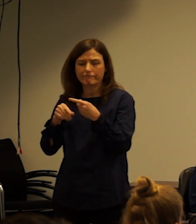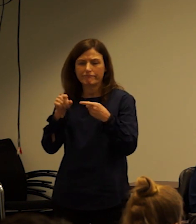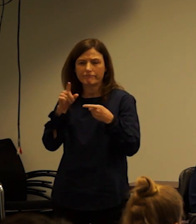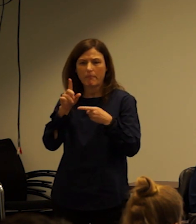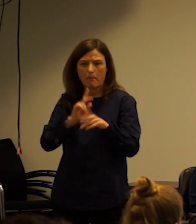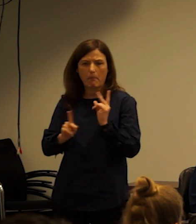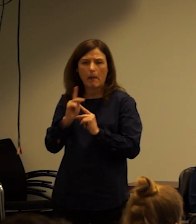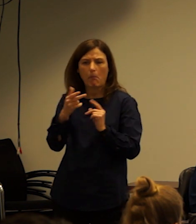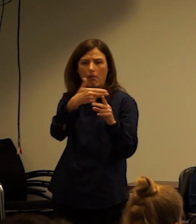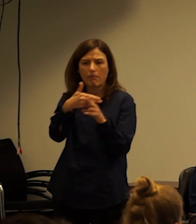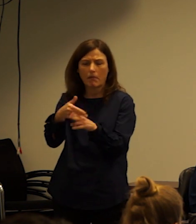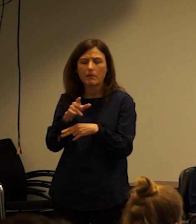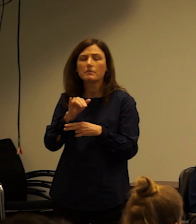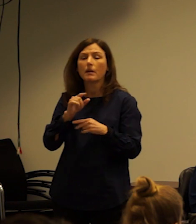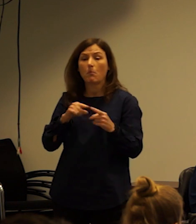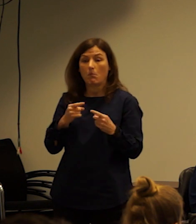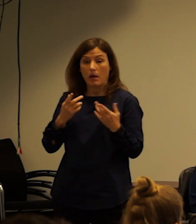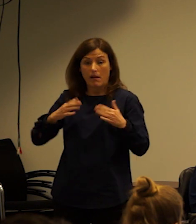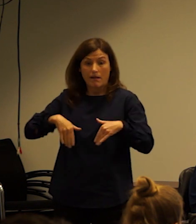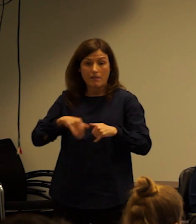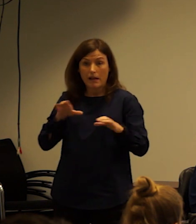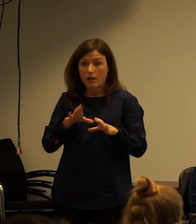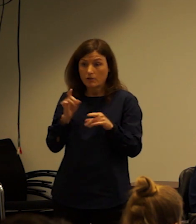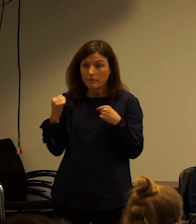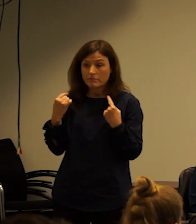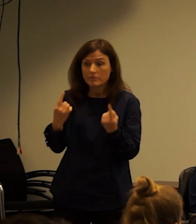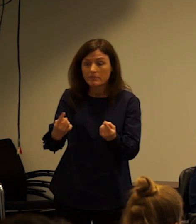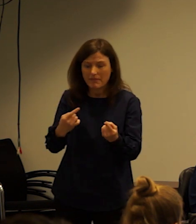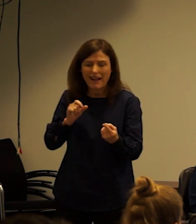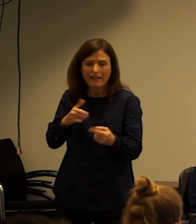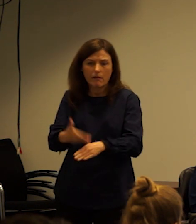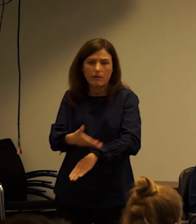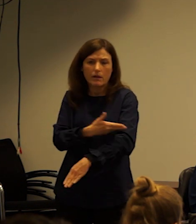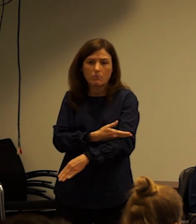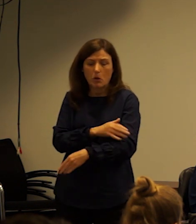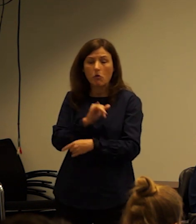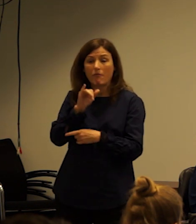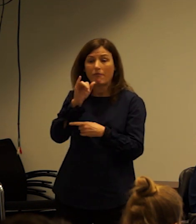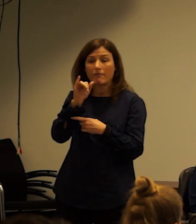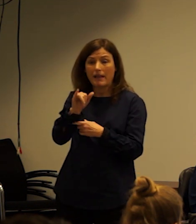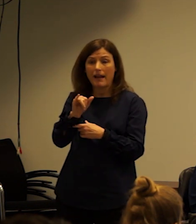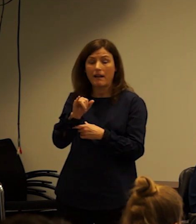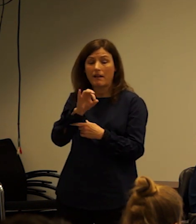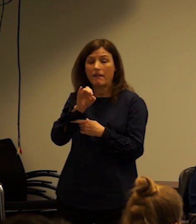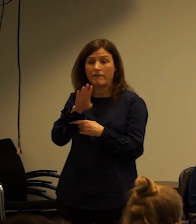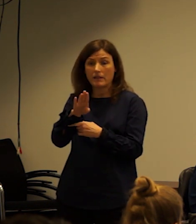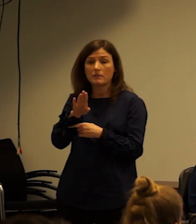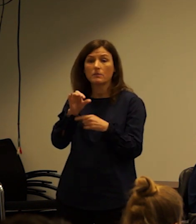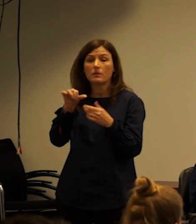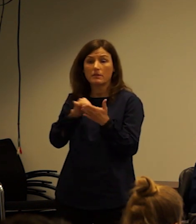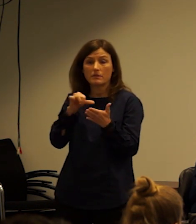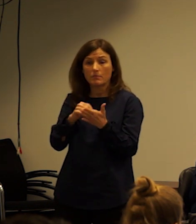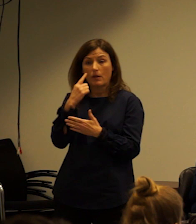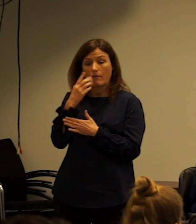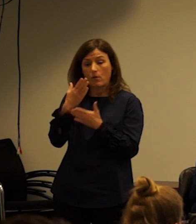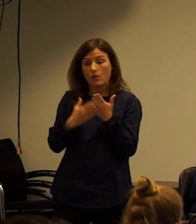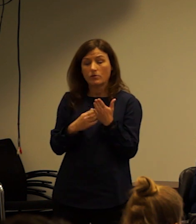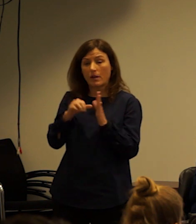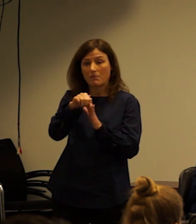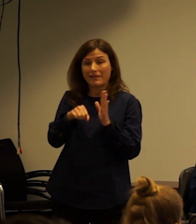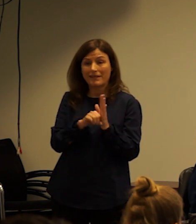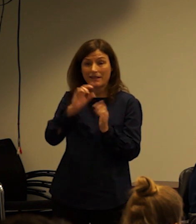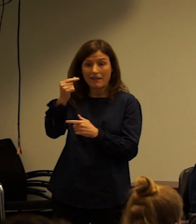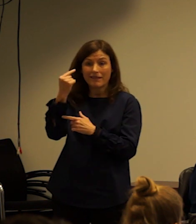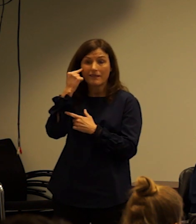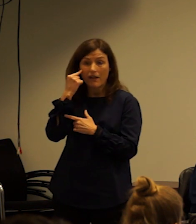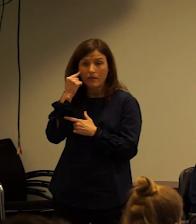And so what I haven't done that I need to do better is start getting that onto Facebook pages of some of the state government